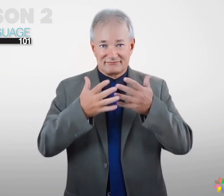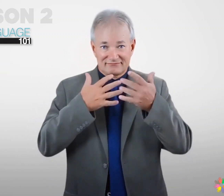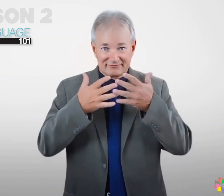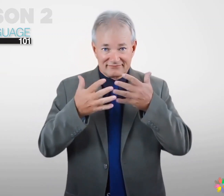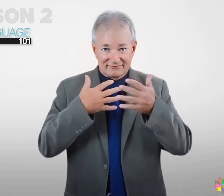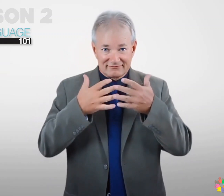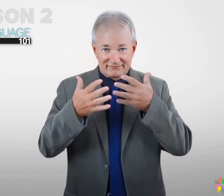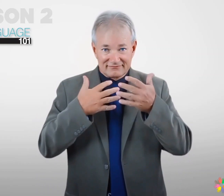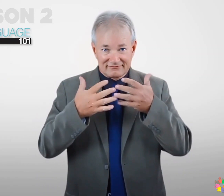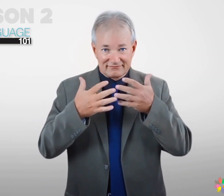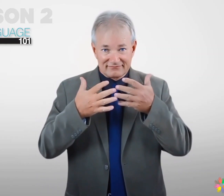Gray.